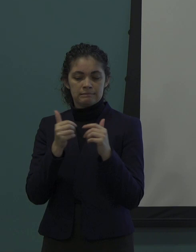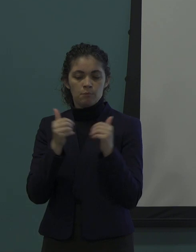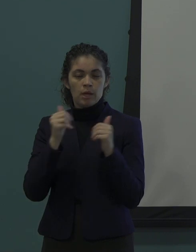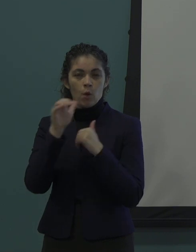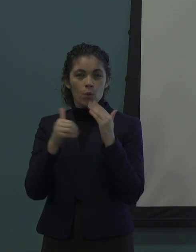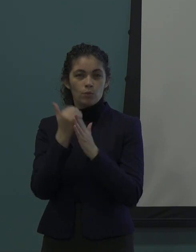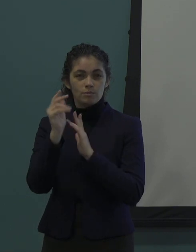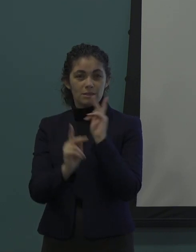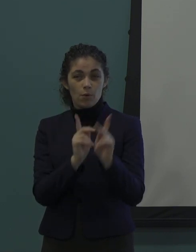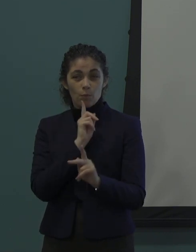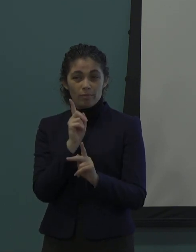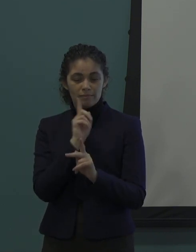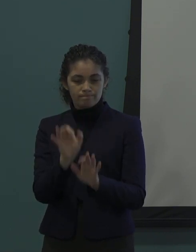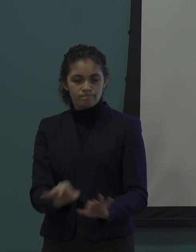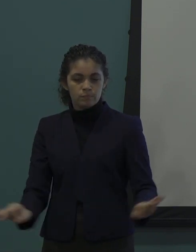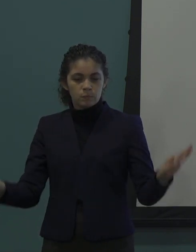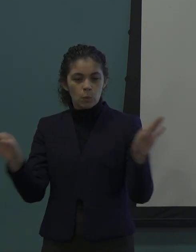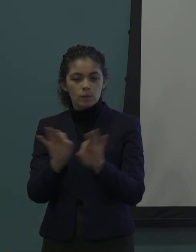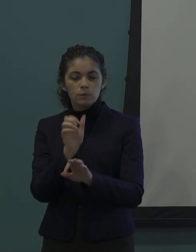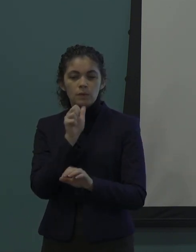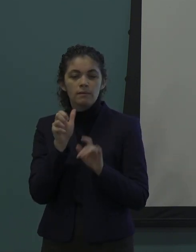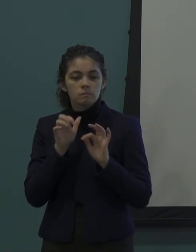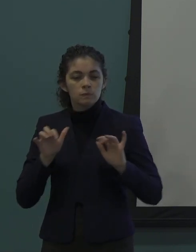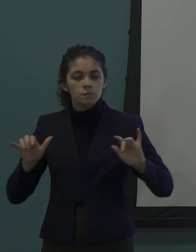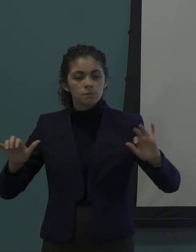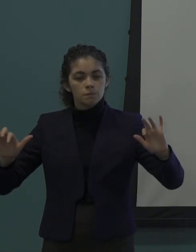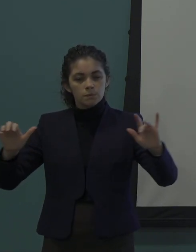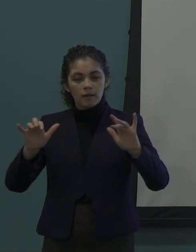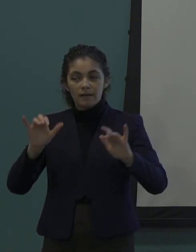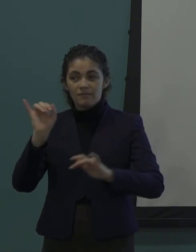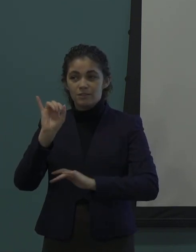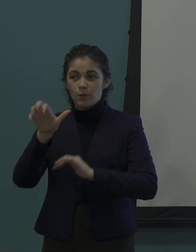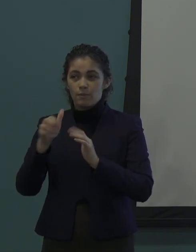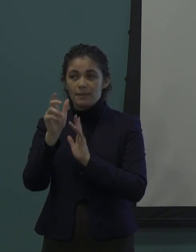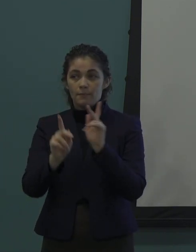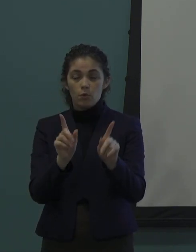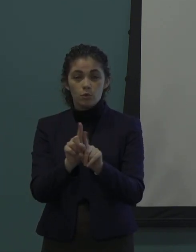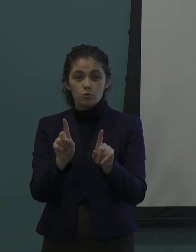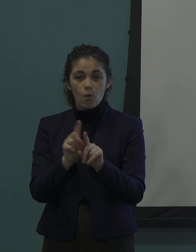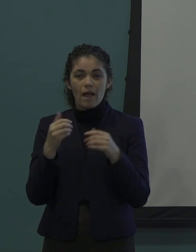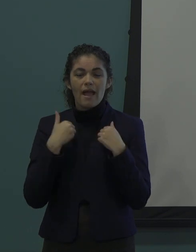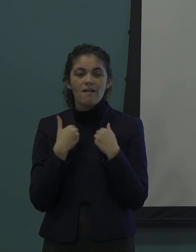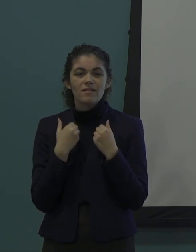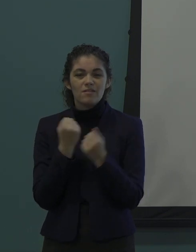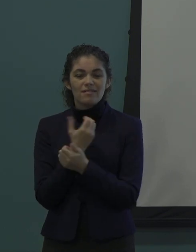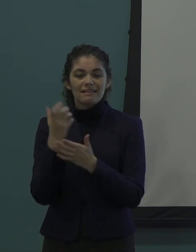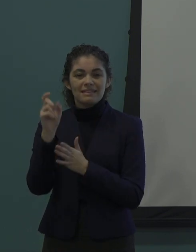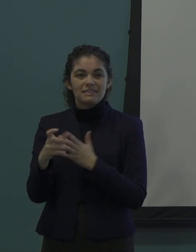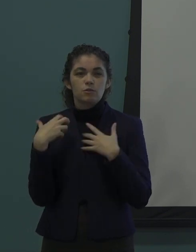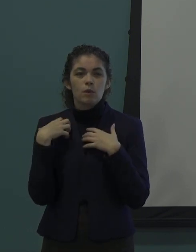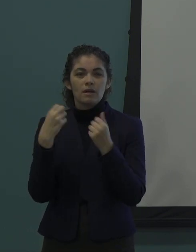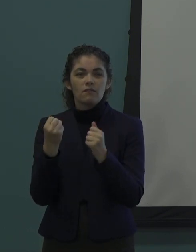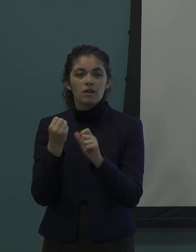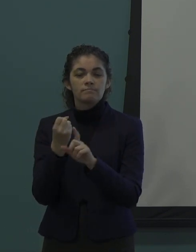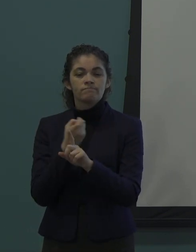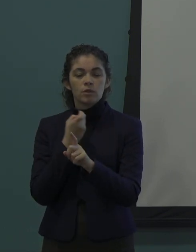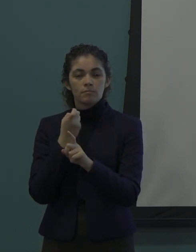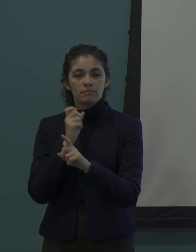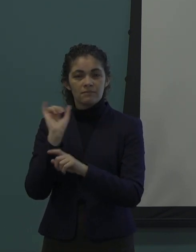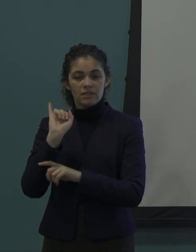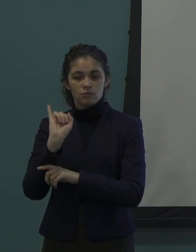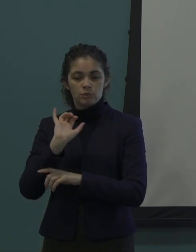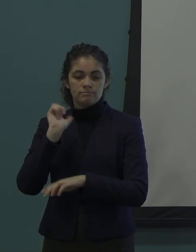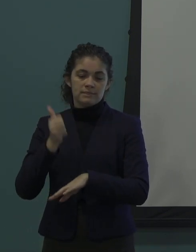really critical so they don't pass the infection on, and that they themselves have what they need to recover from the infection in